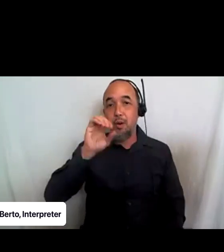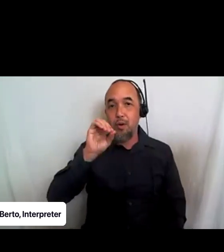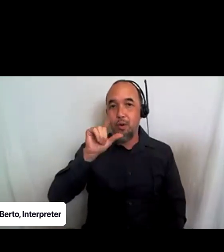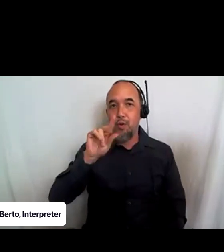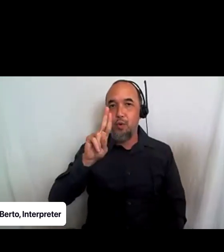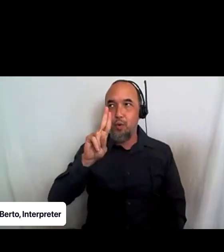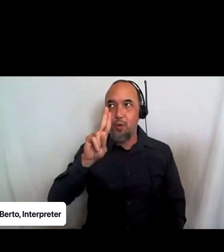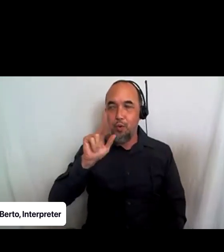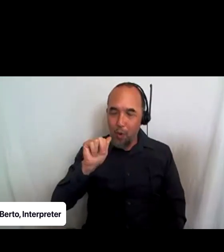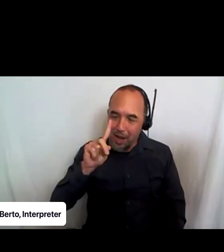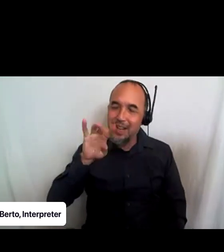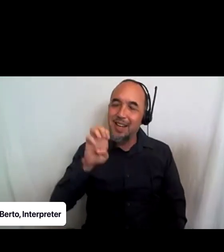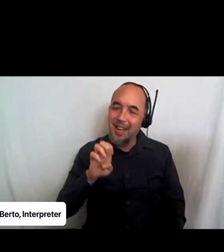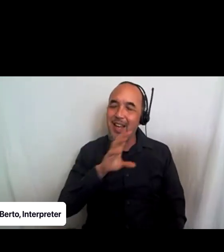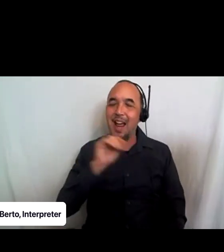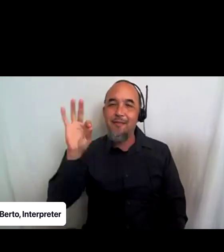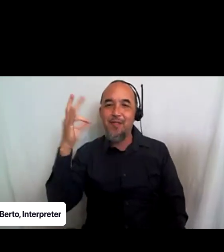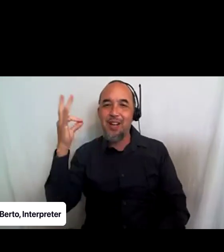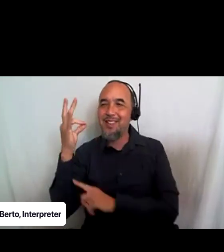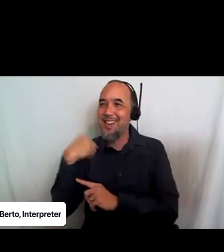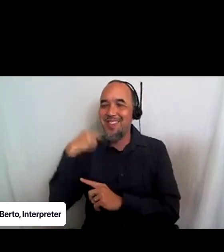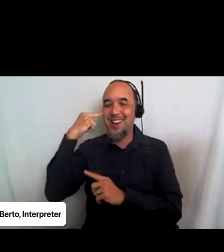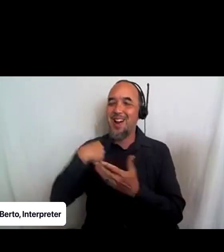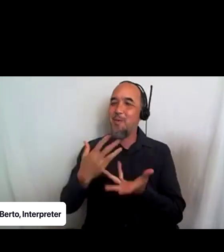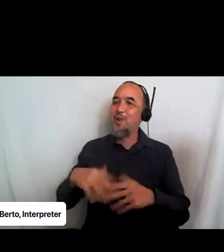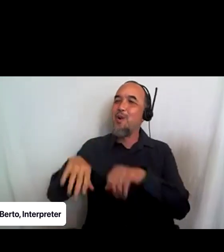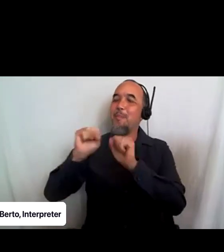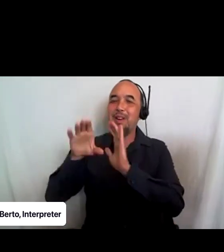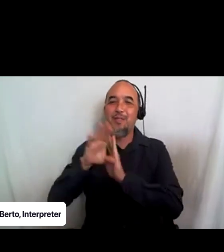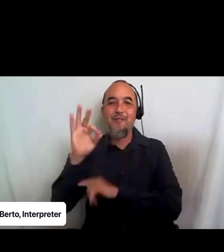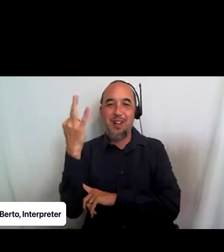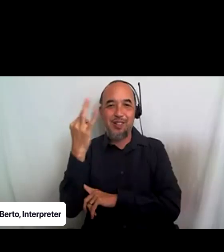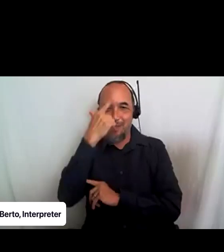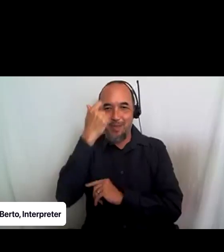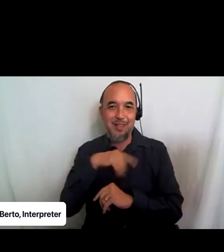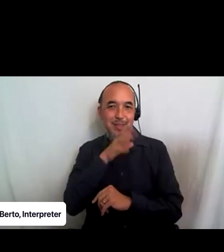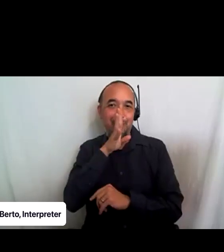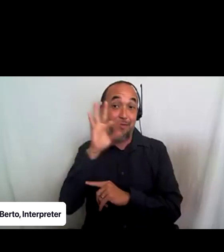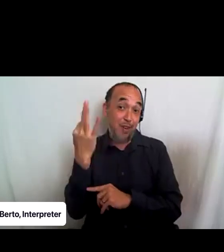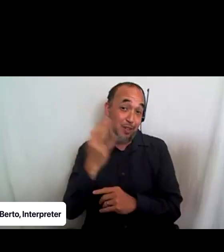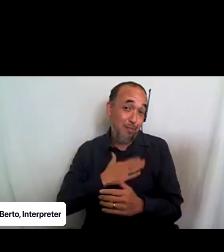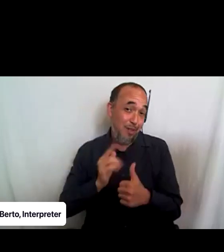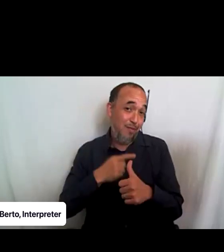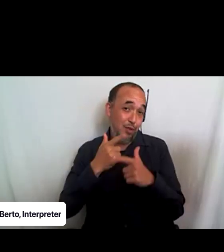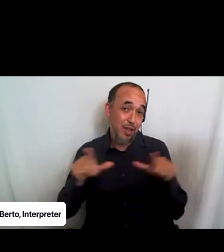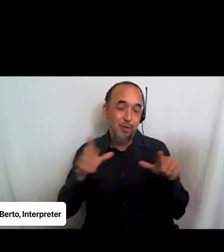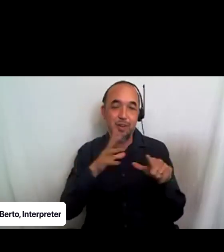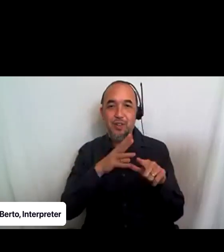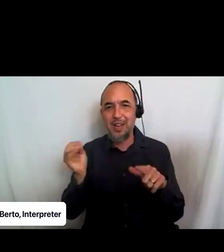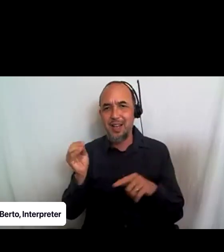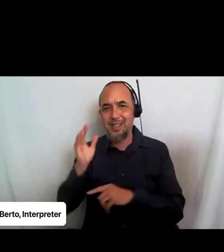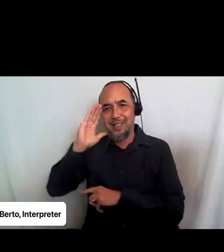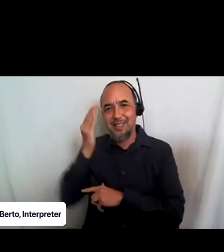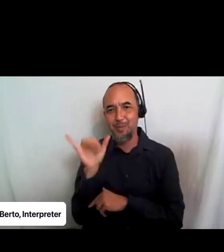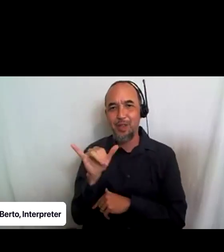Frenchie. And I was like, oh, I want to play Frenchie just because I speak French. It's my first language. And also, he just seemed like a cool